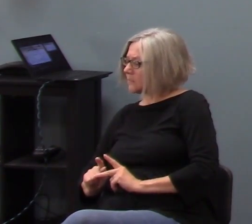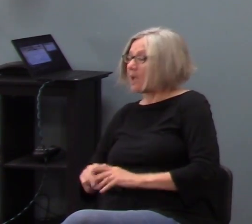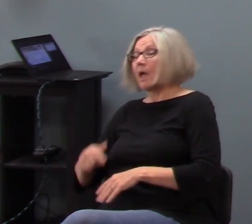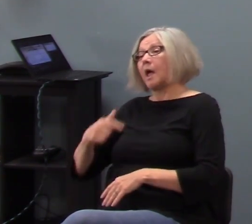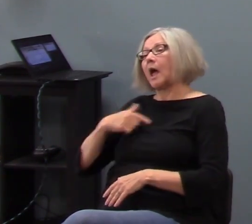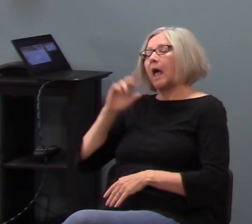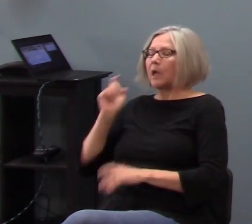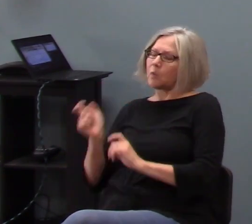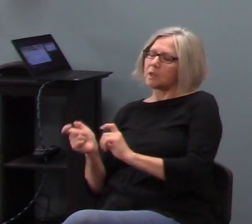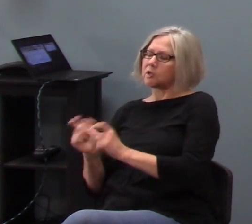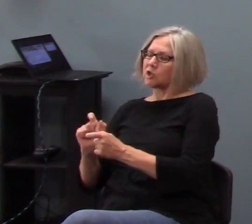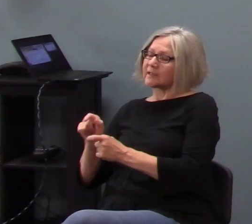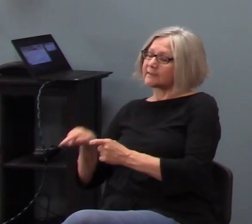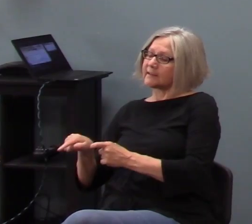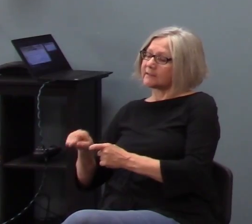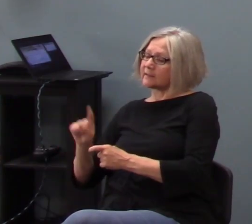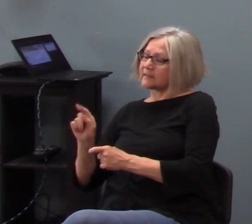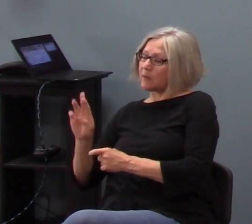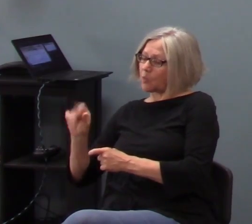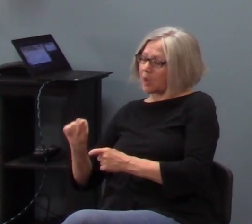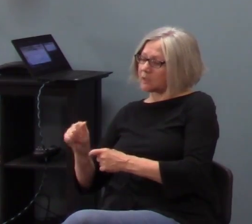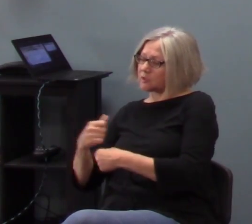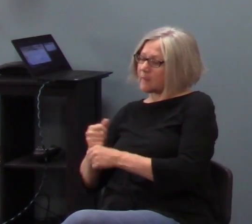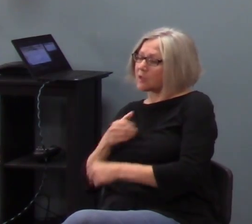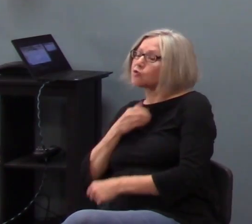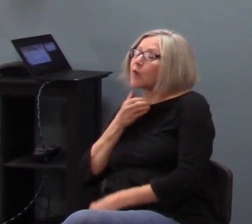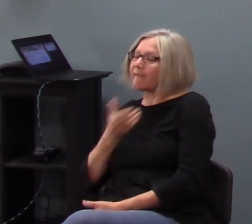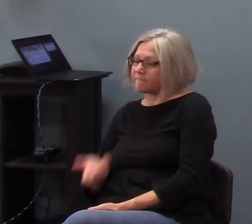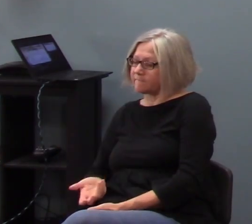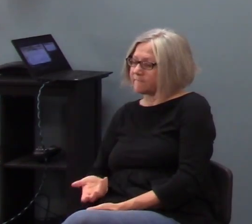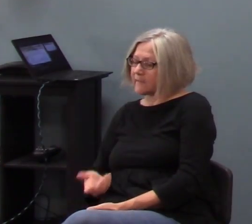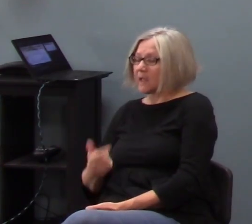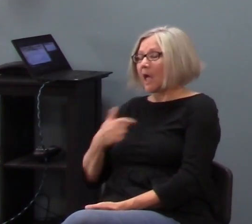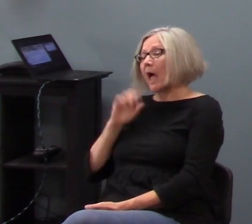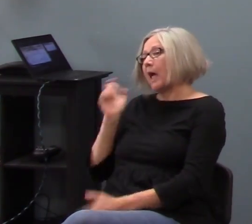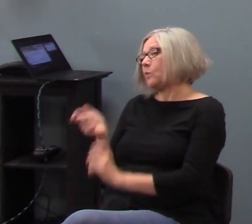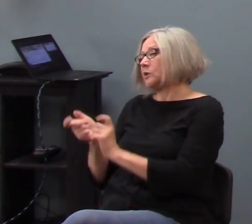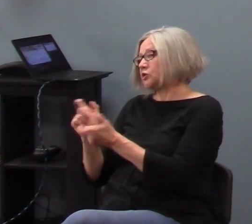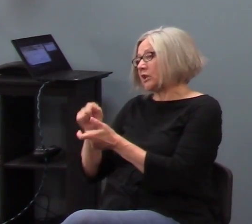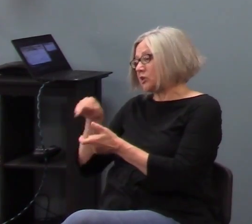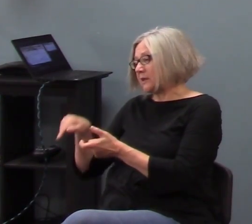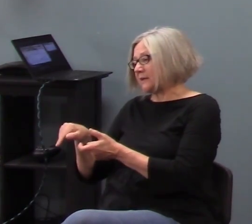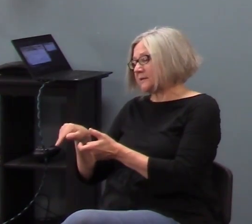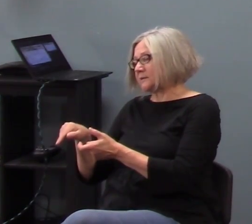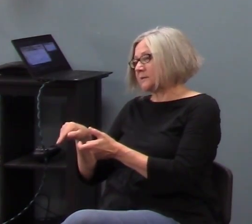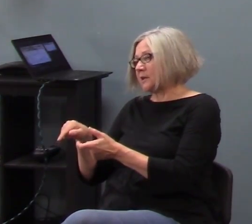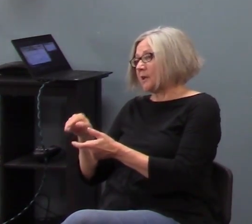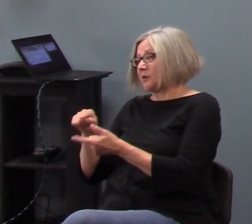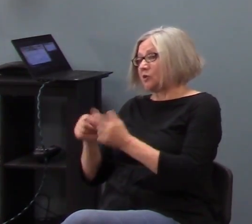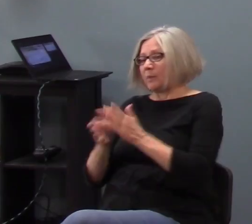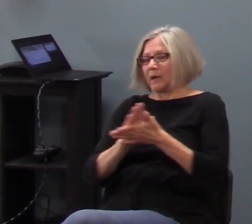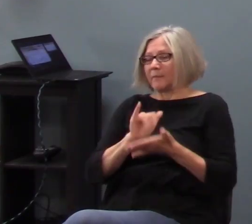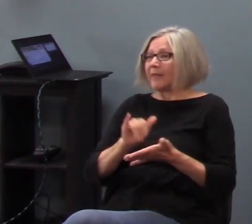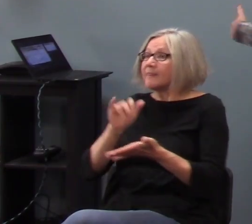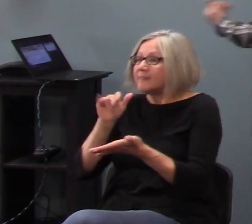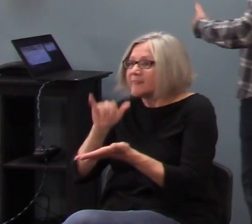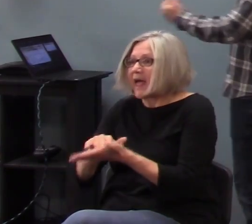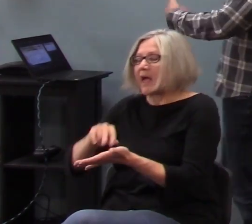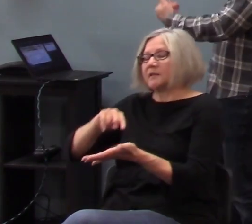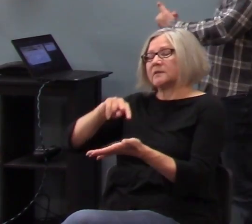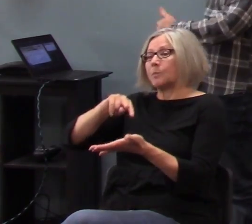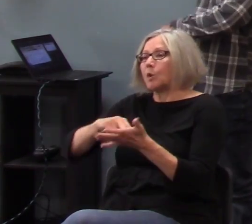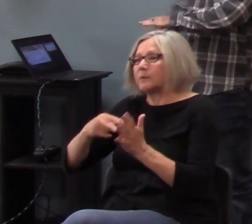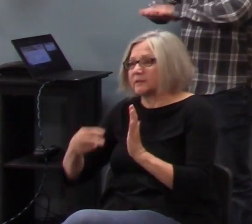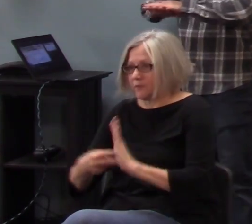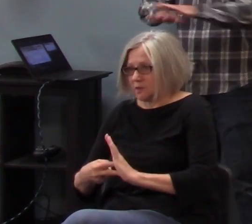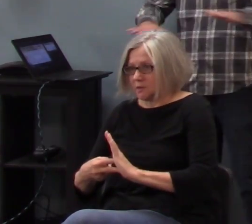giraffe or whatever. Right? I'm going to change this. All of them then become purposeful. Because actually, believe it or not, common descent